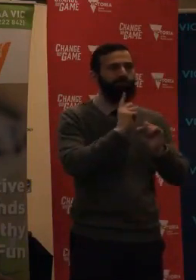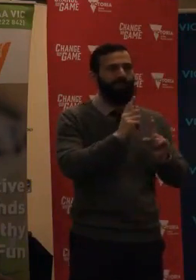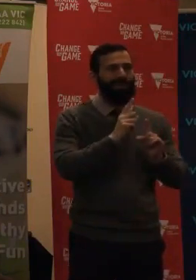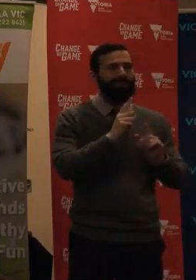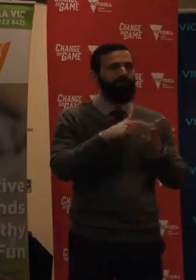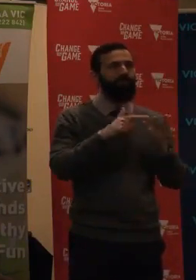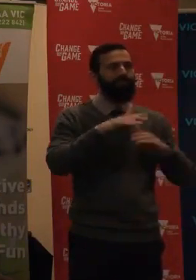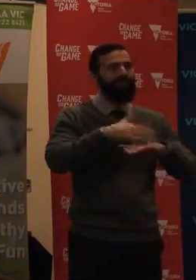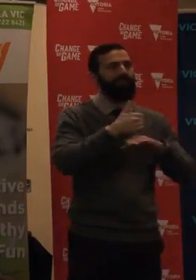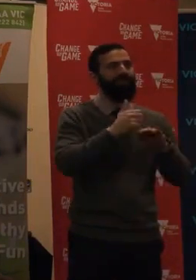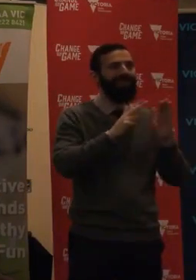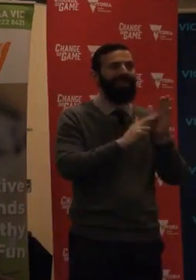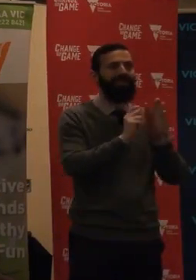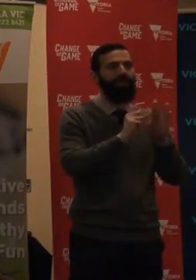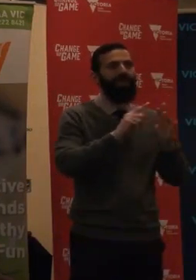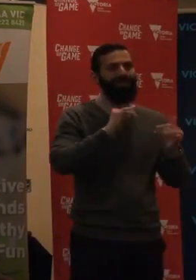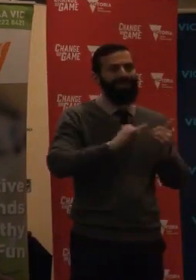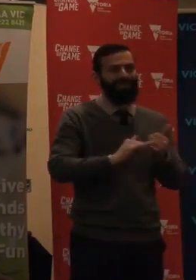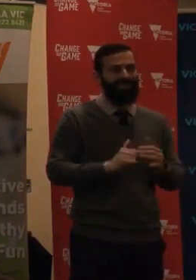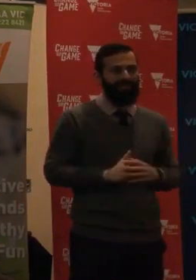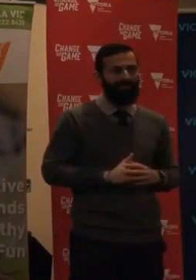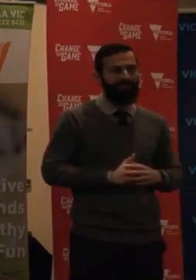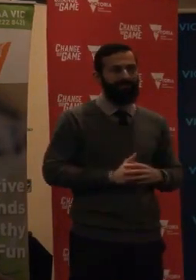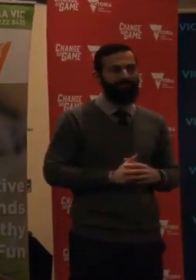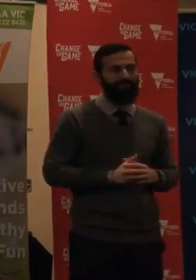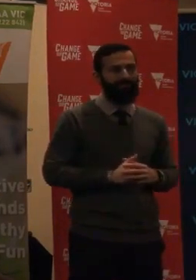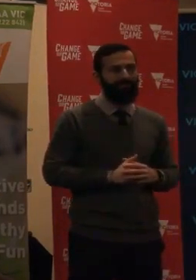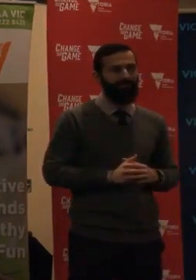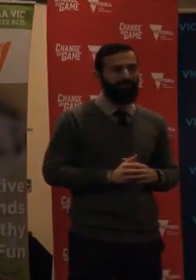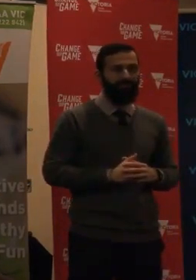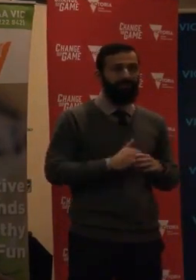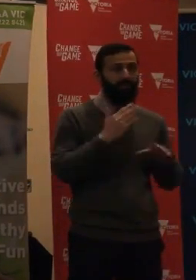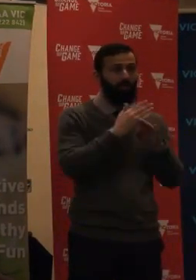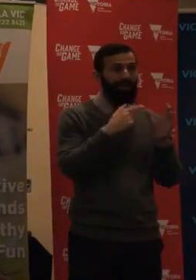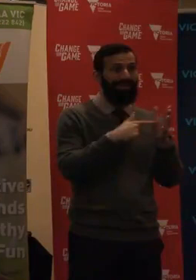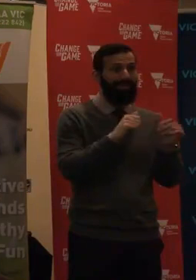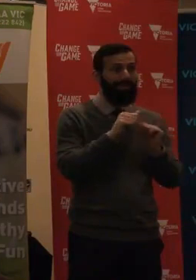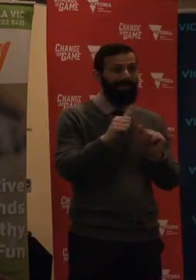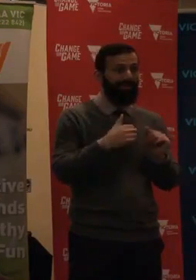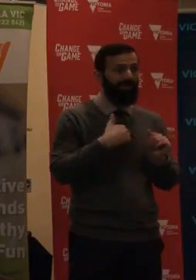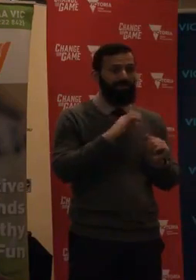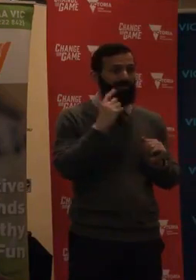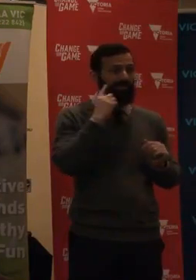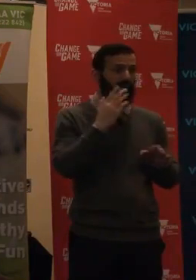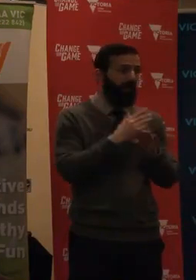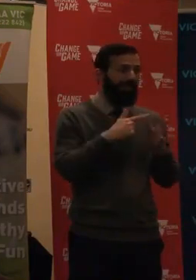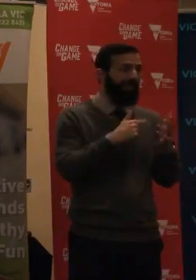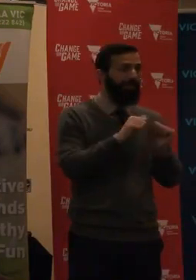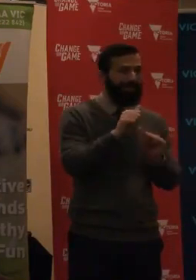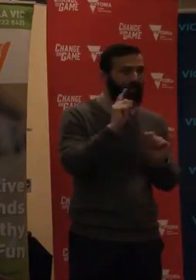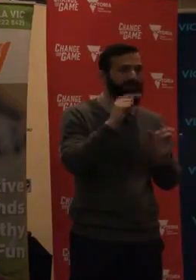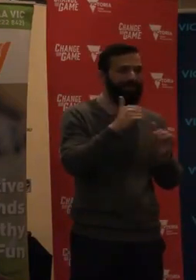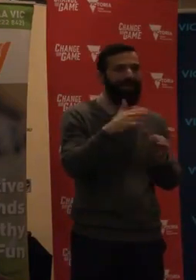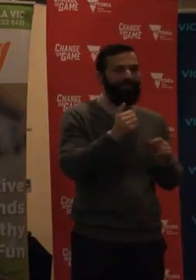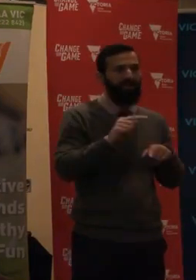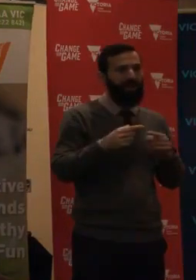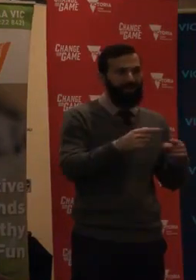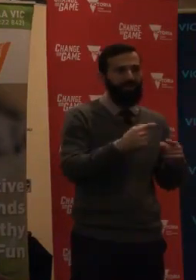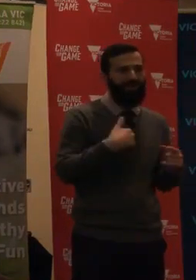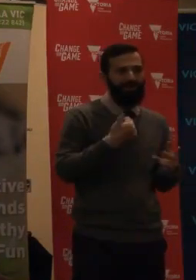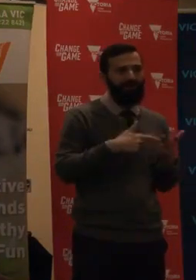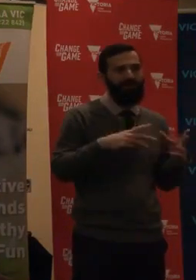of the NDIS, which in its working at its best, and I do not suggest it's working at its best at the moment, there are challenges, let's acknowledge